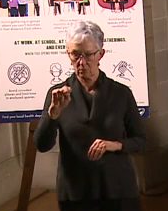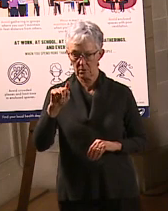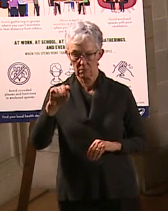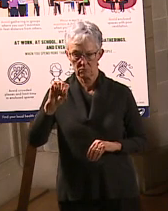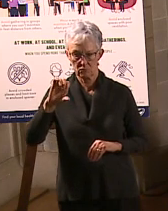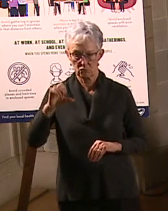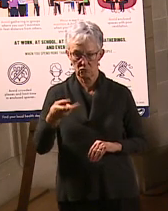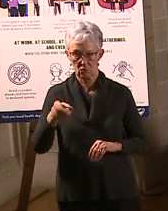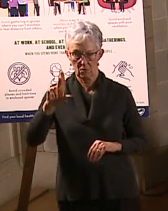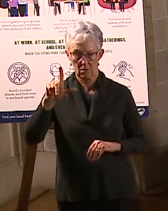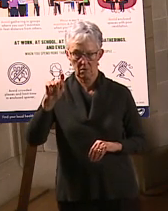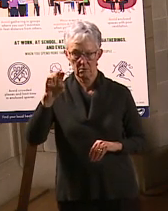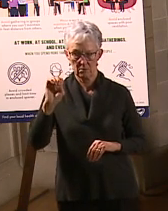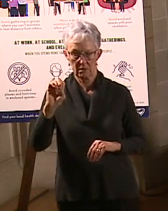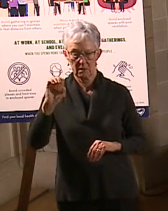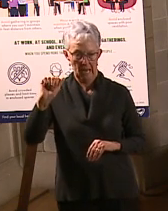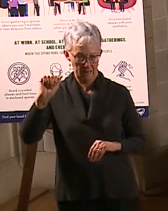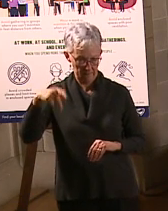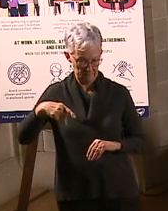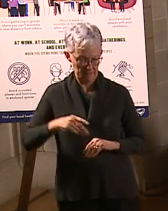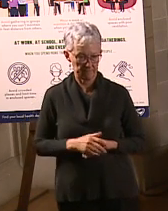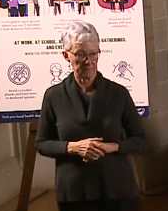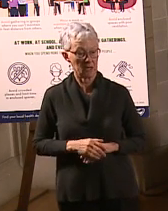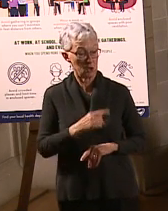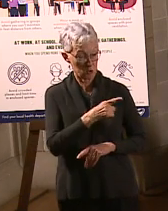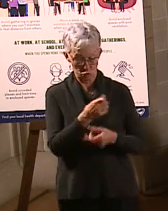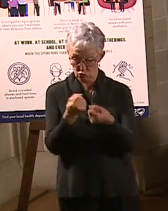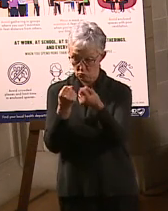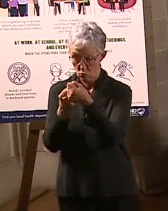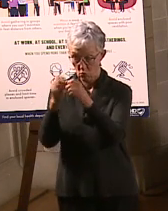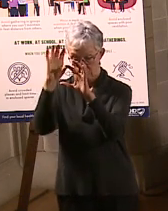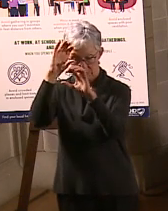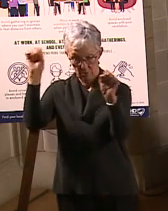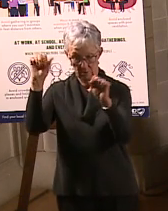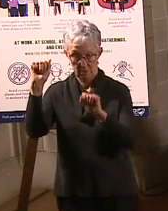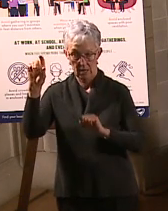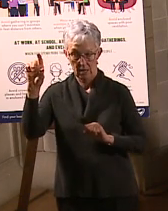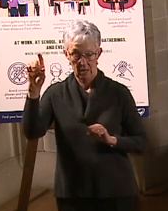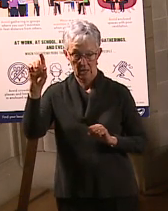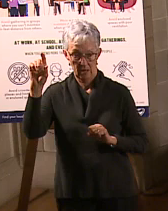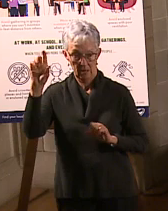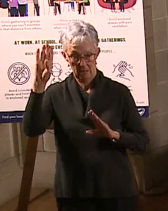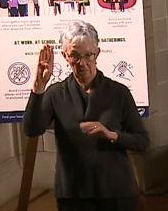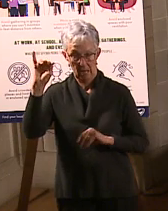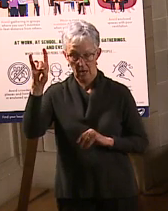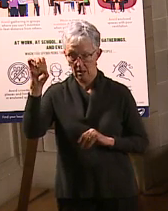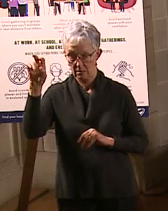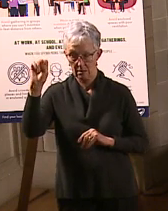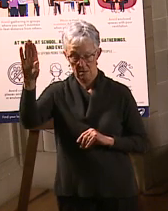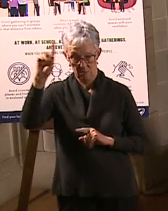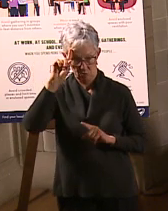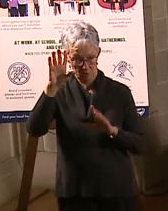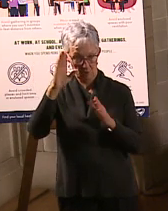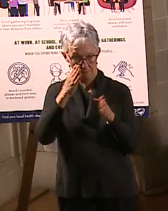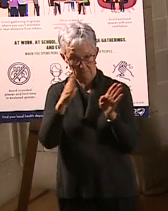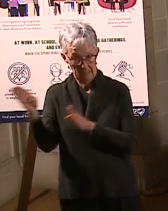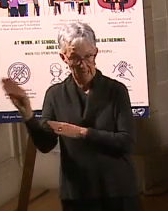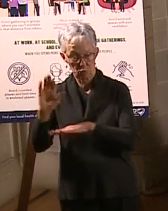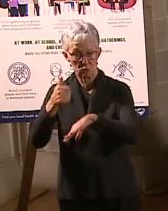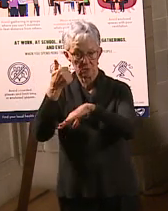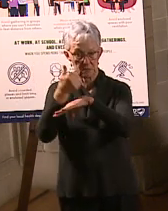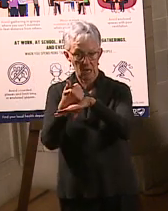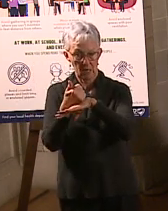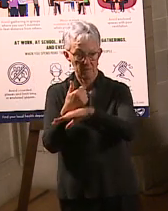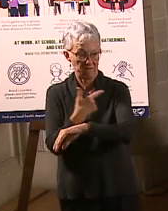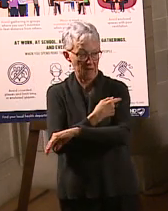Press. Would you favor President Biden's plan to set up 100 FEMA vaccination sites throughout the country?